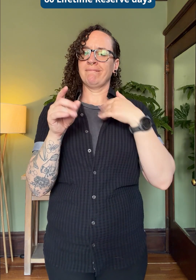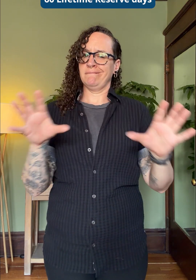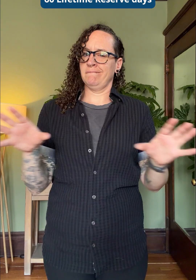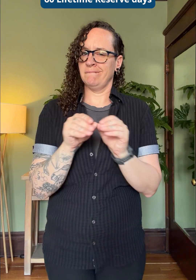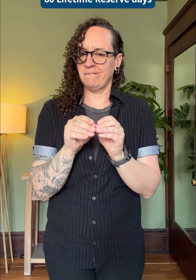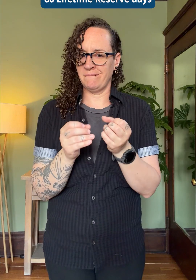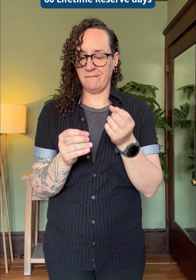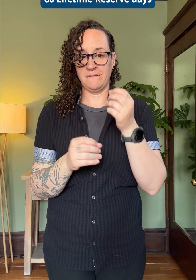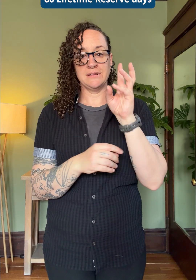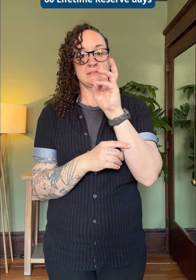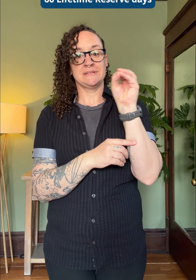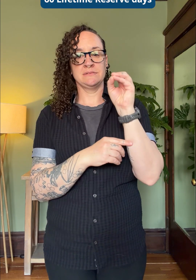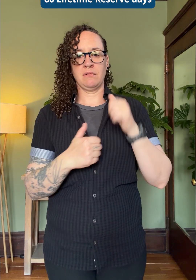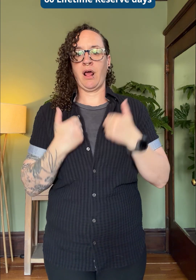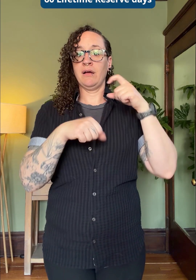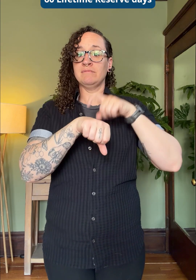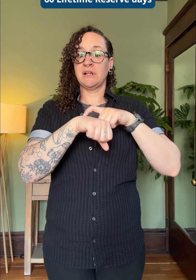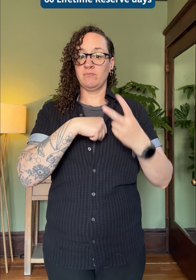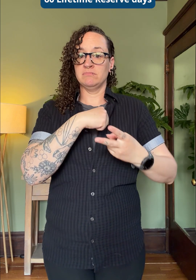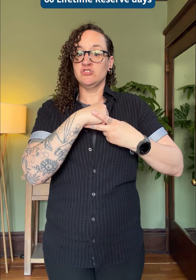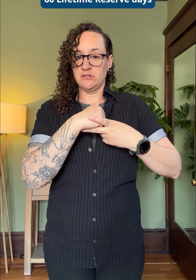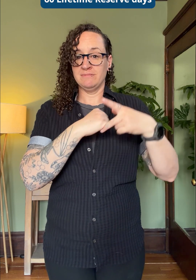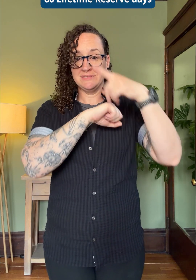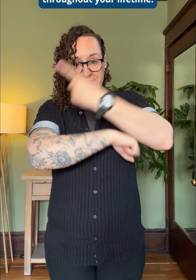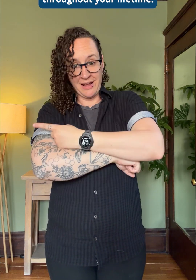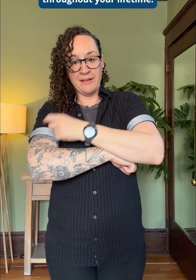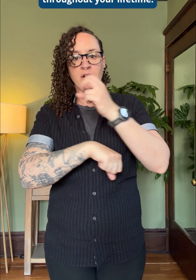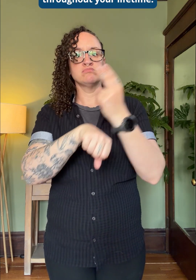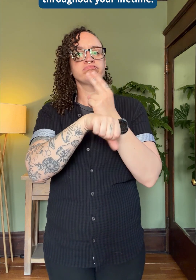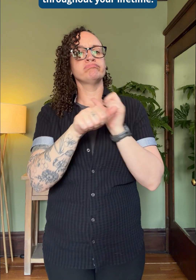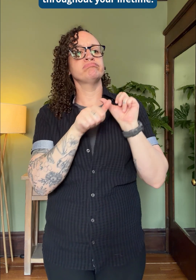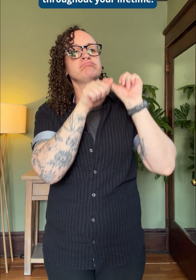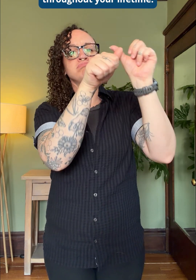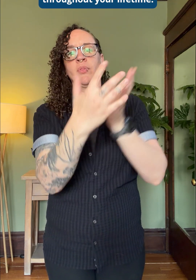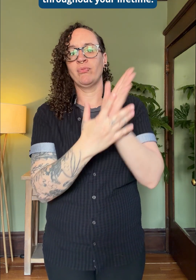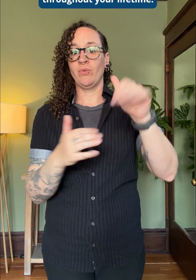You have a total of 60 lifetime reserve days that can be used throughout your